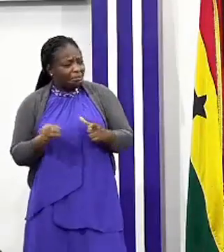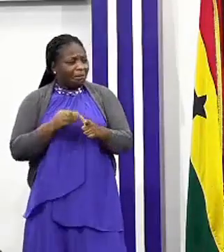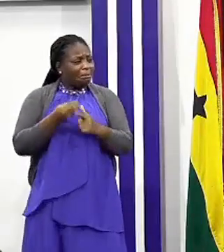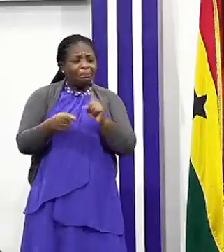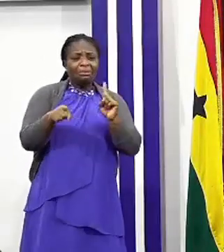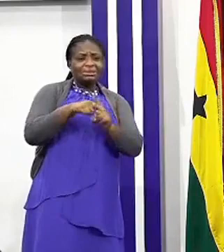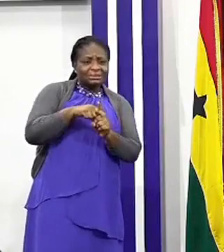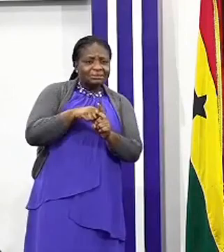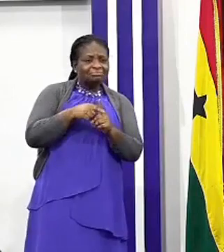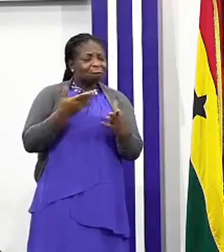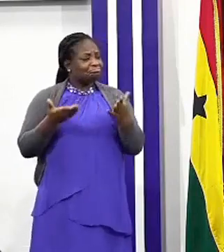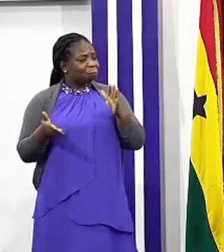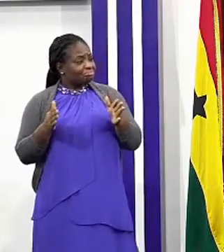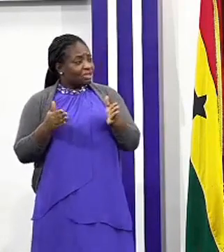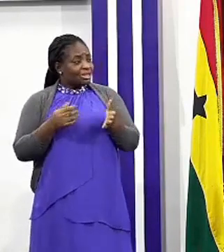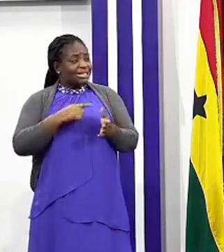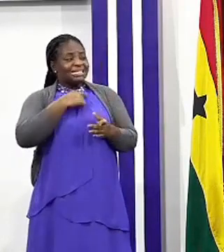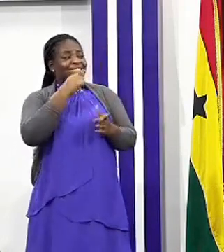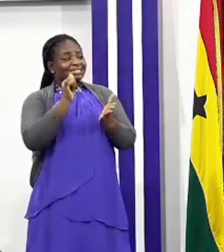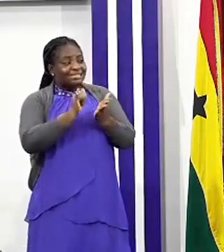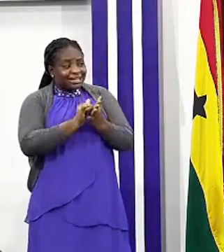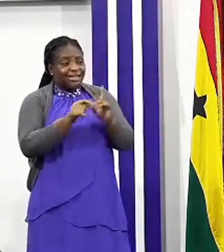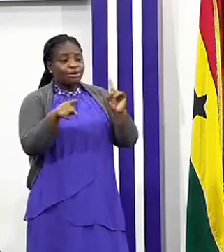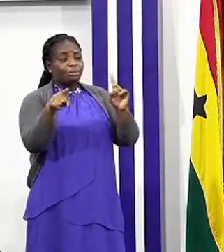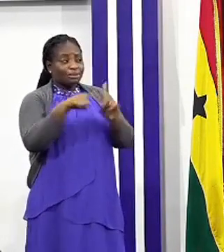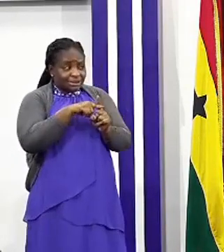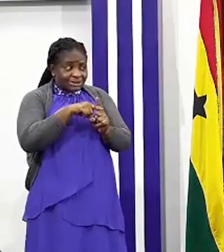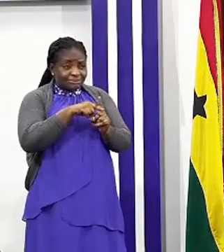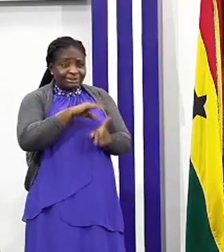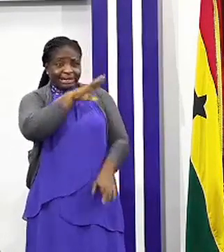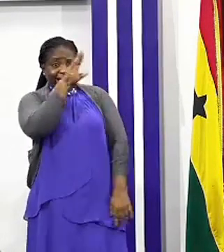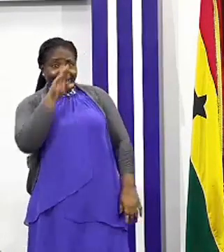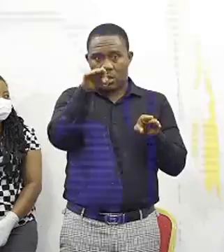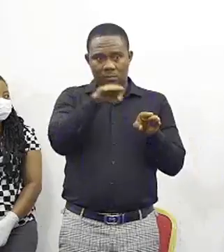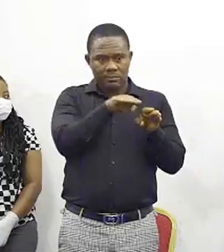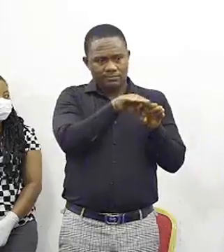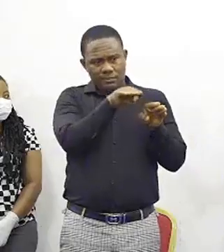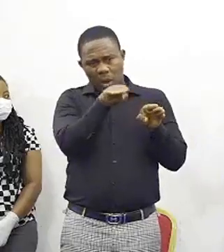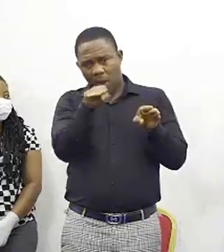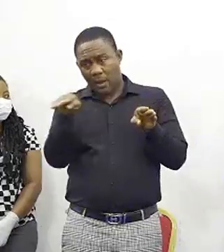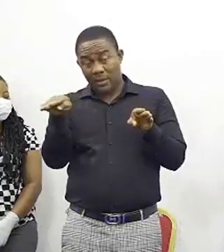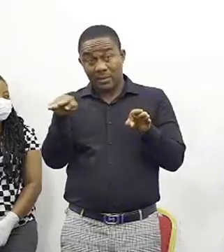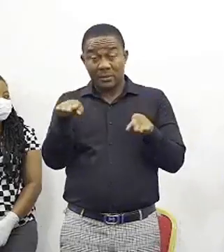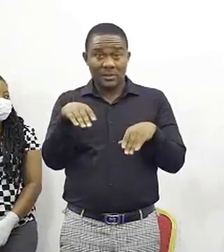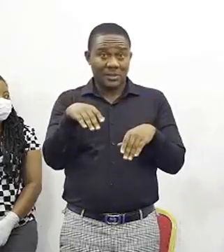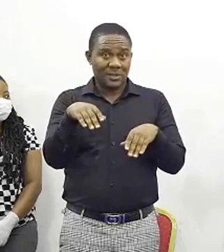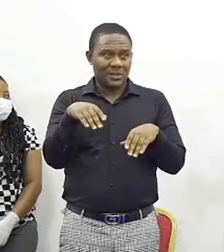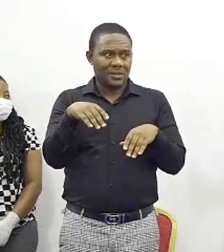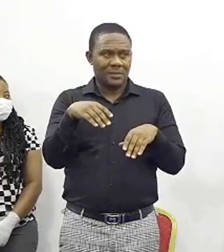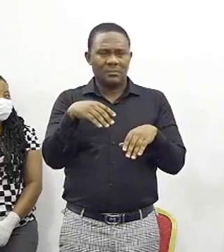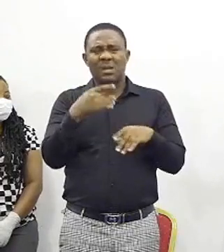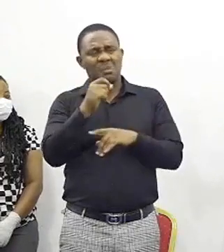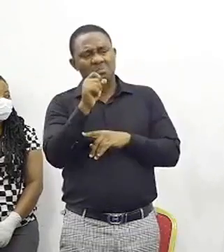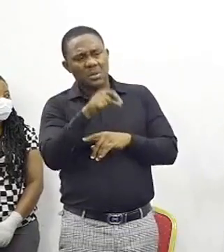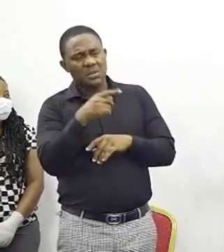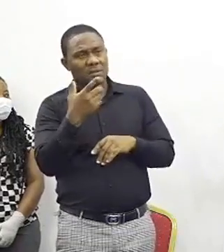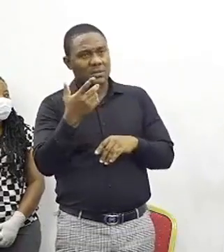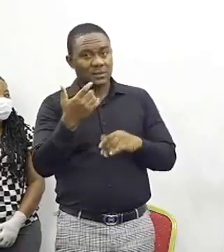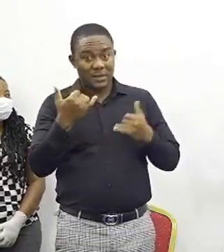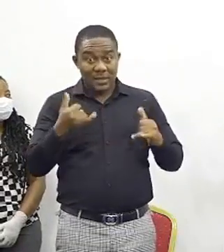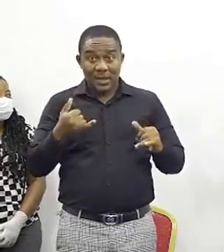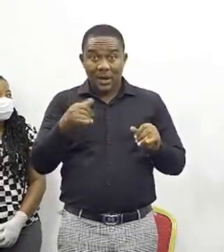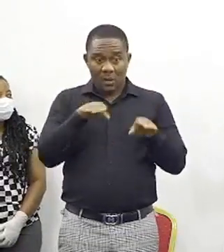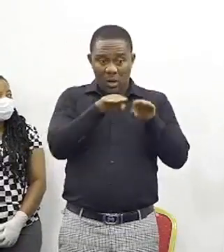positivity, or positivity. What? He said the positivity curve was flattening. The question was put to him, at this rate, do we have our